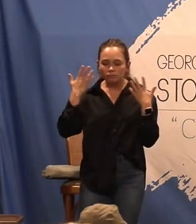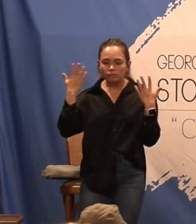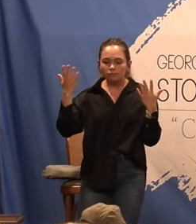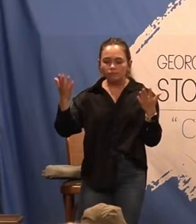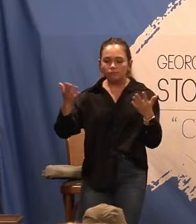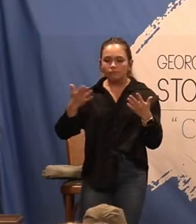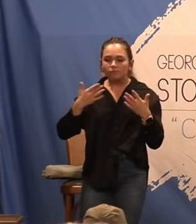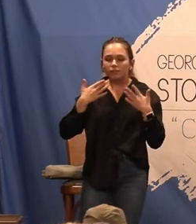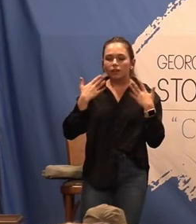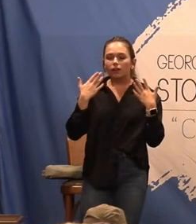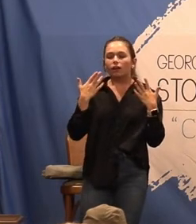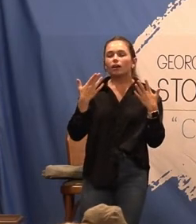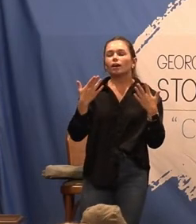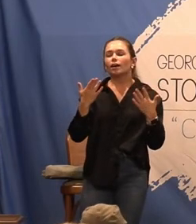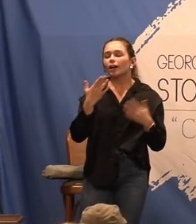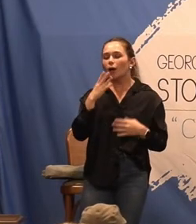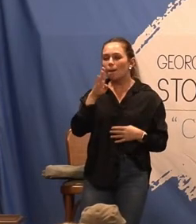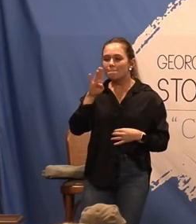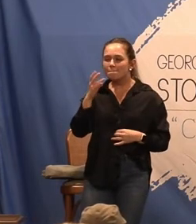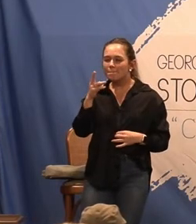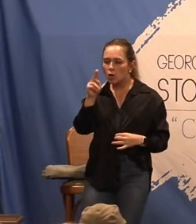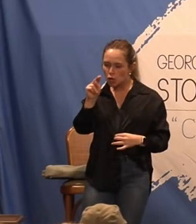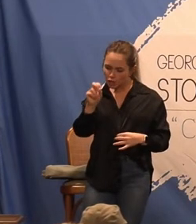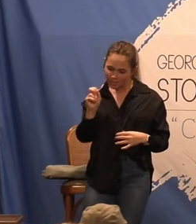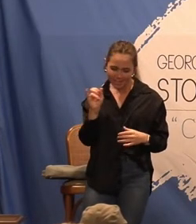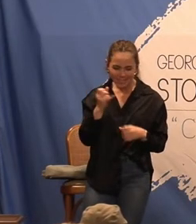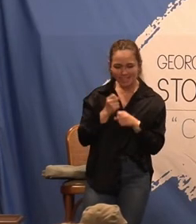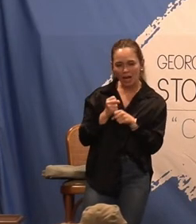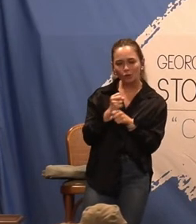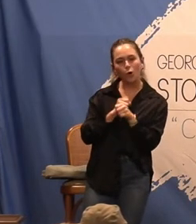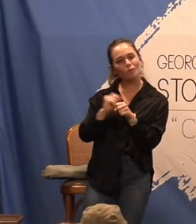that acrid, burned coffee smell.